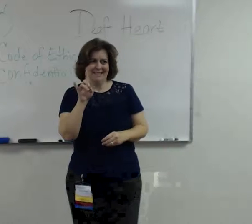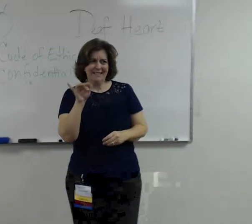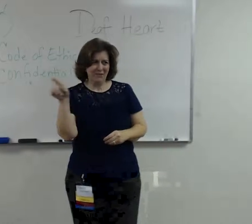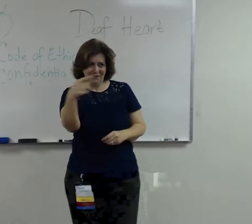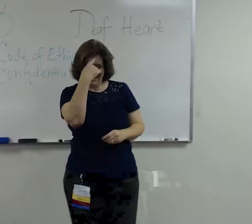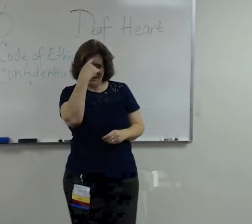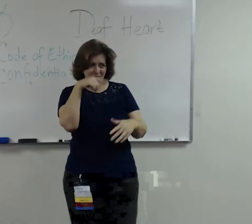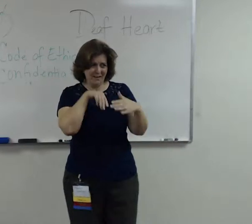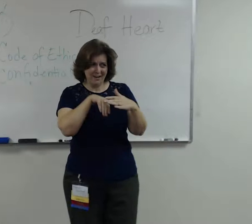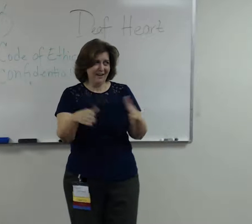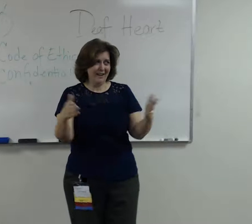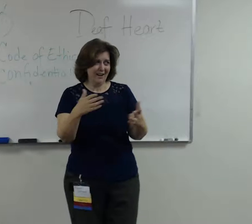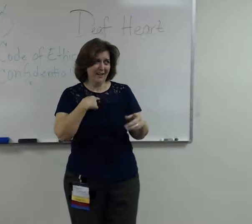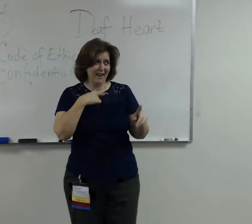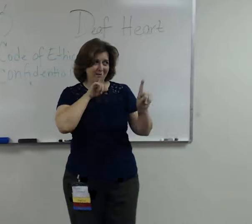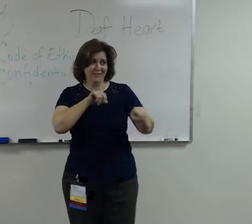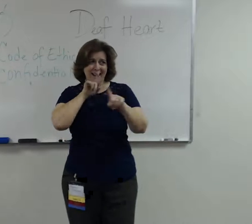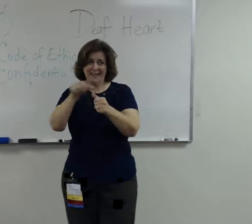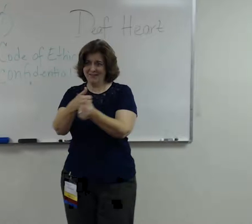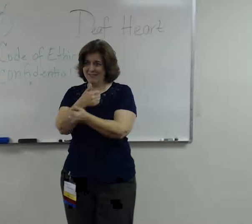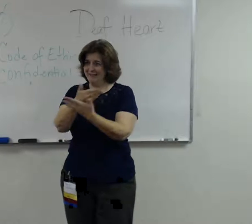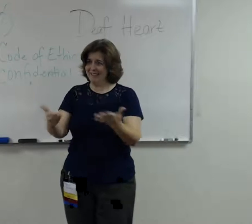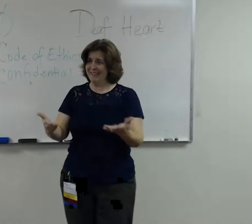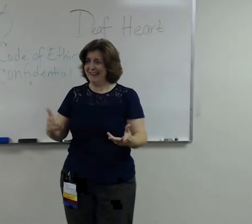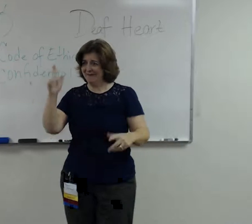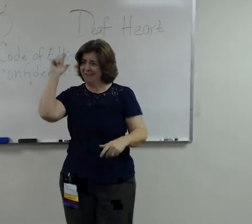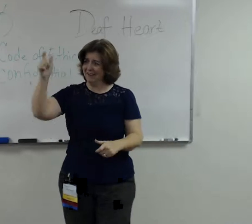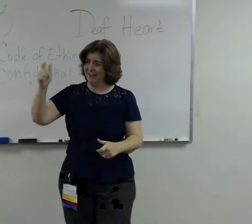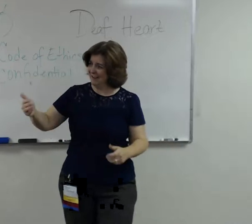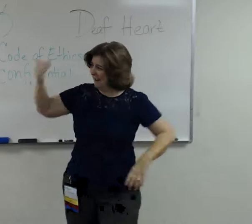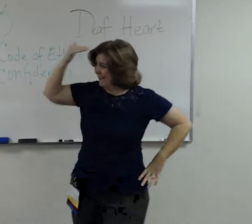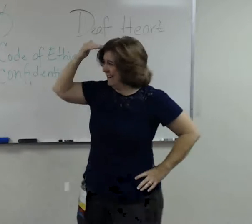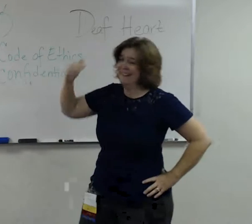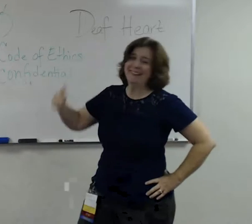did you think you were coming in here and I was going to answer everything and we were going to go out?